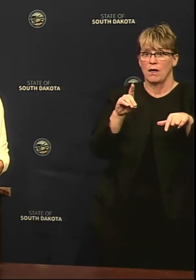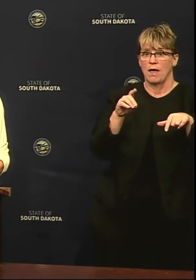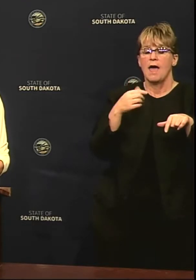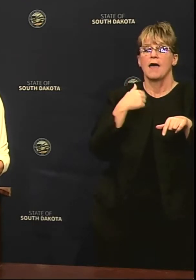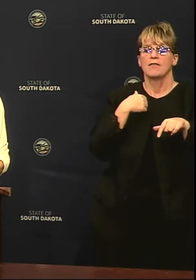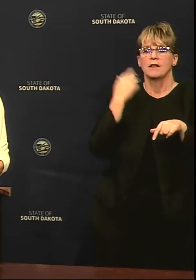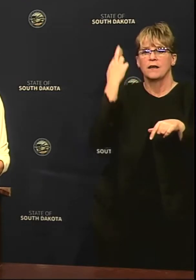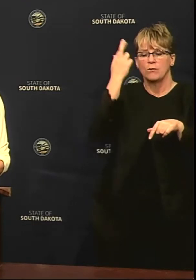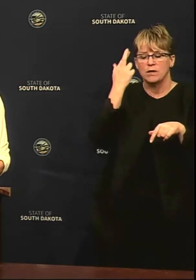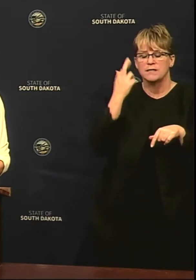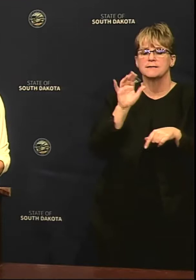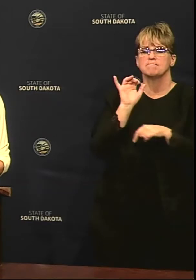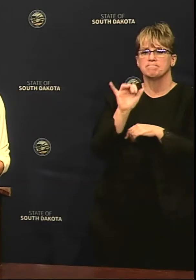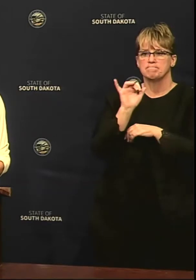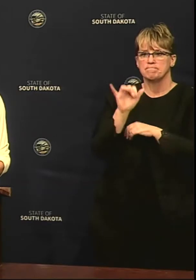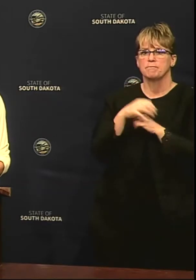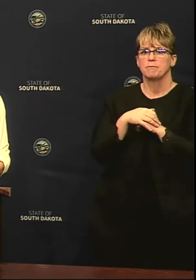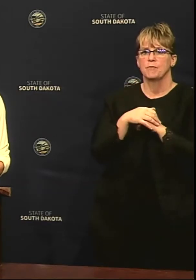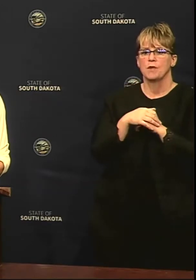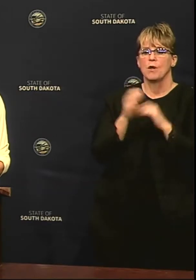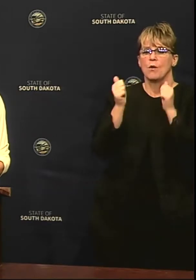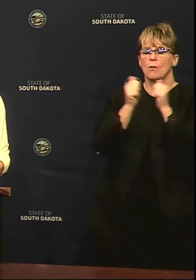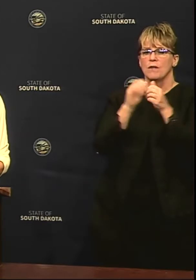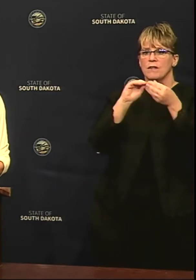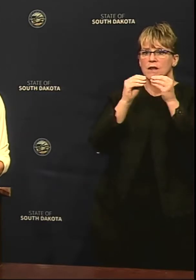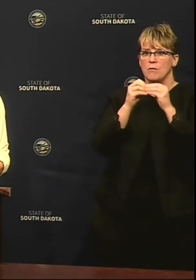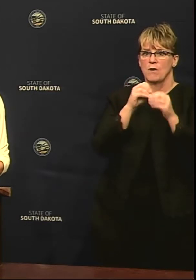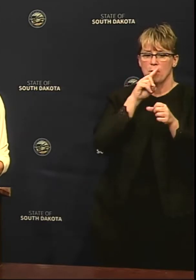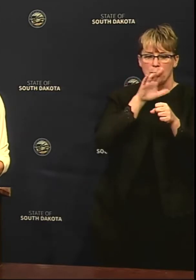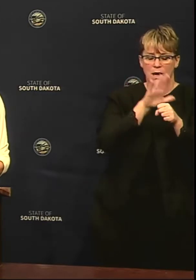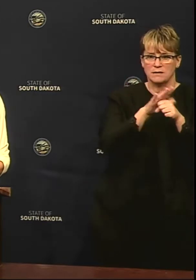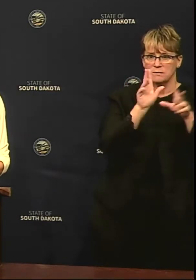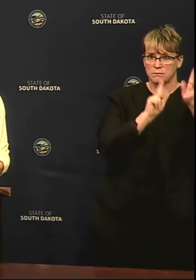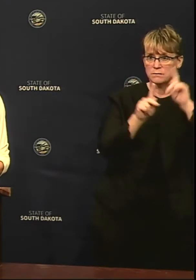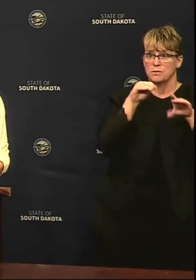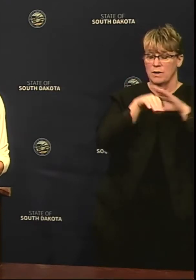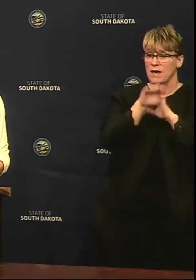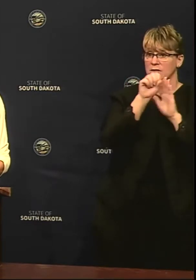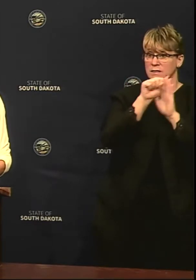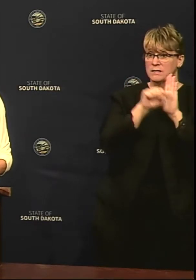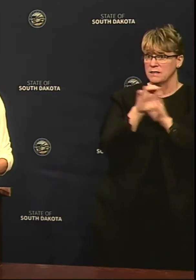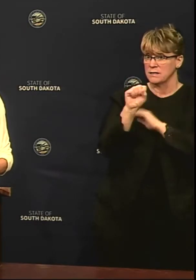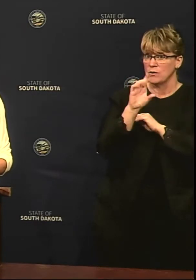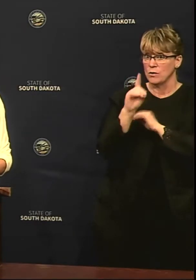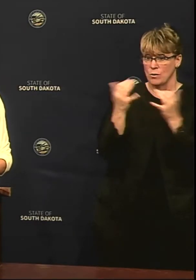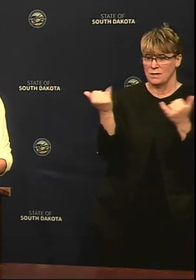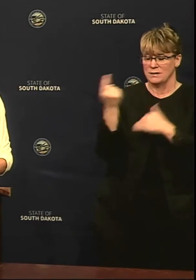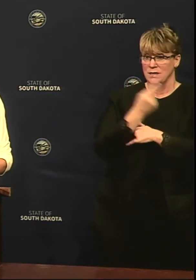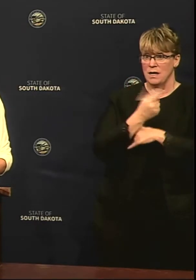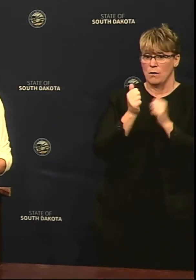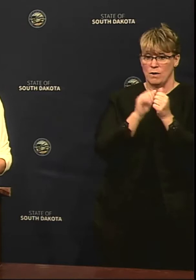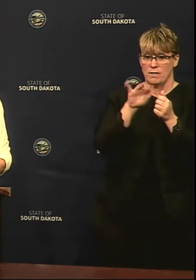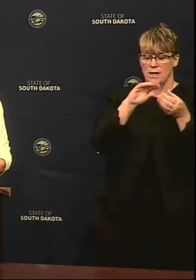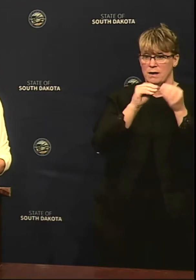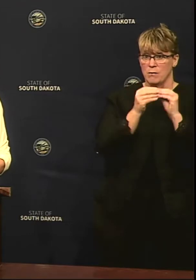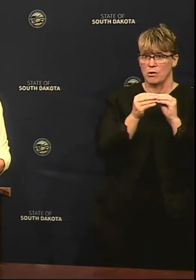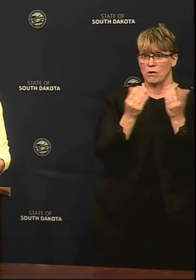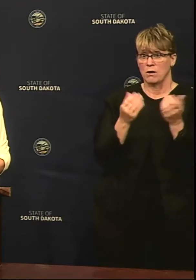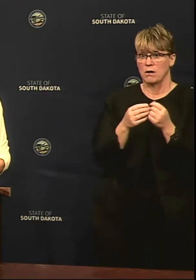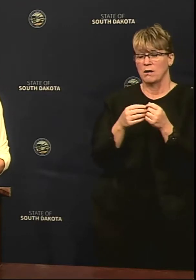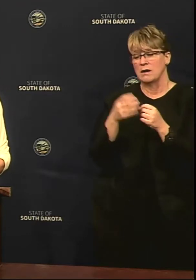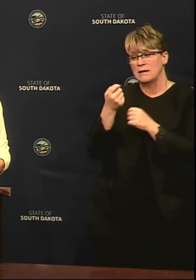perspective to the situation. The fact is that with the number of positive patients that we have in the state of South Dakota today, little